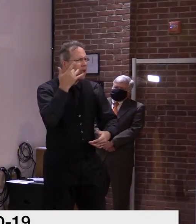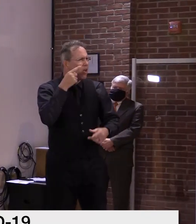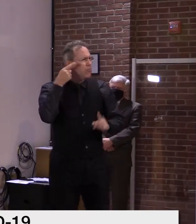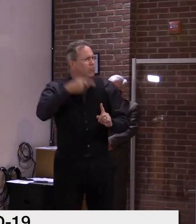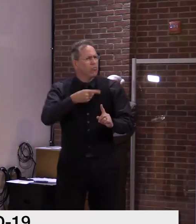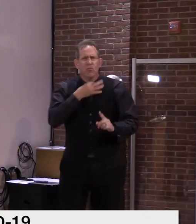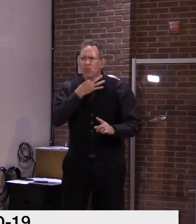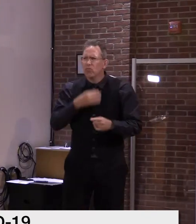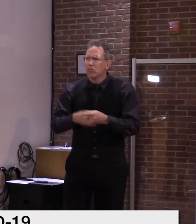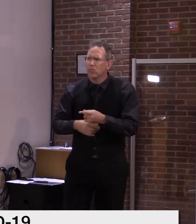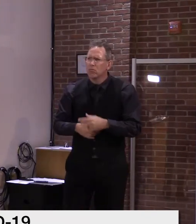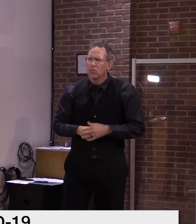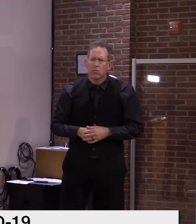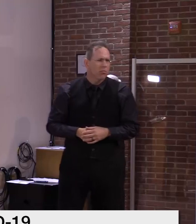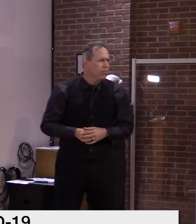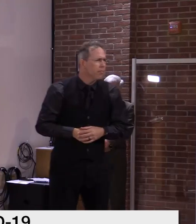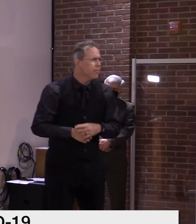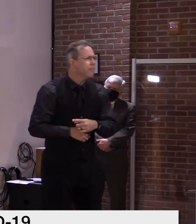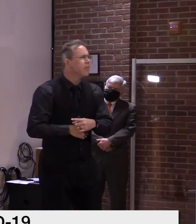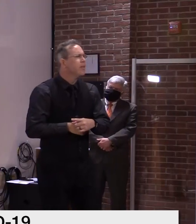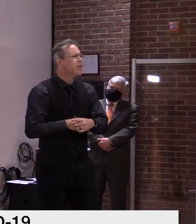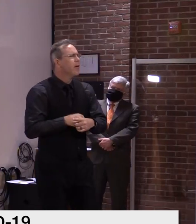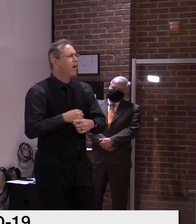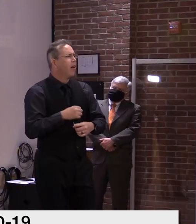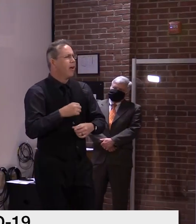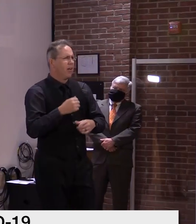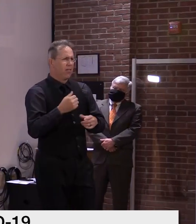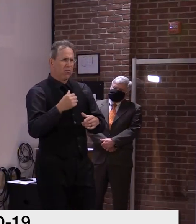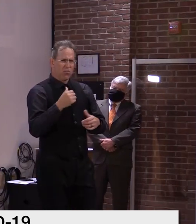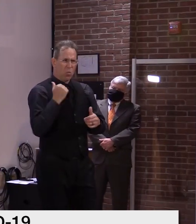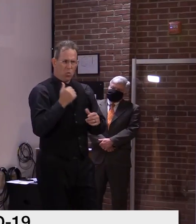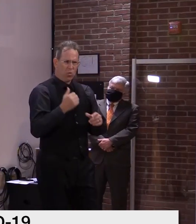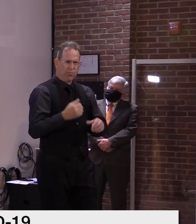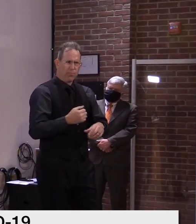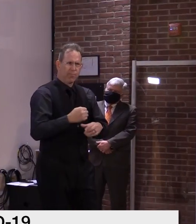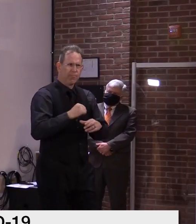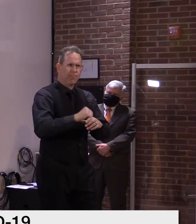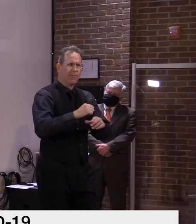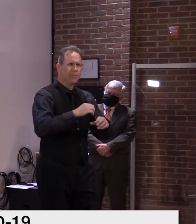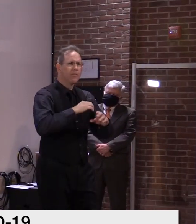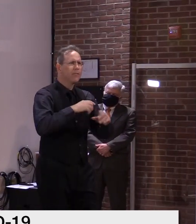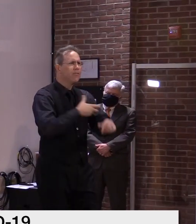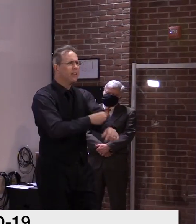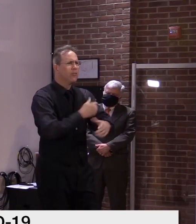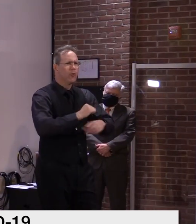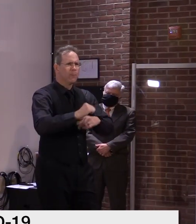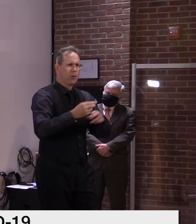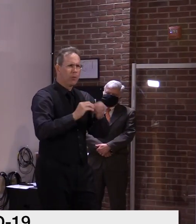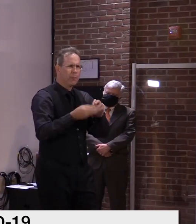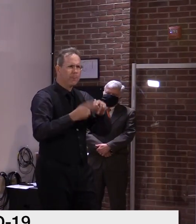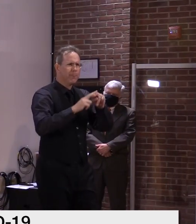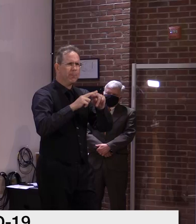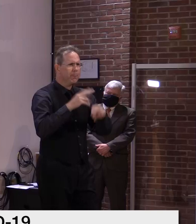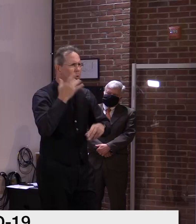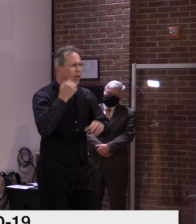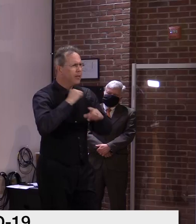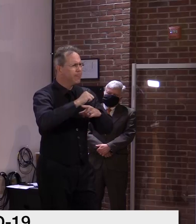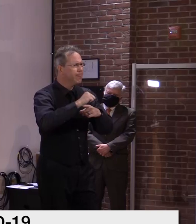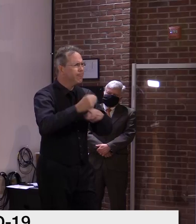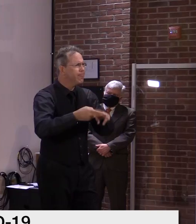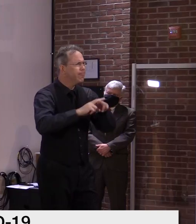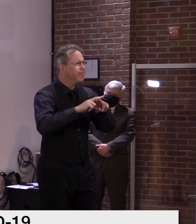Yeah, Lisa, it's a good question. So that's from the household census survey, or the poll survey, I should say. And basically, it excludes